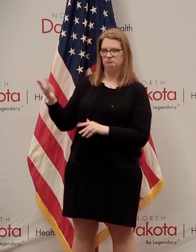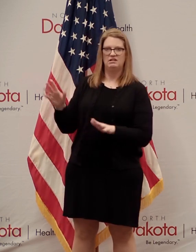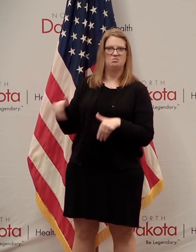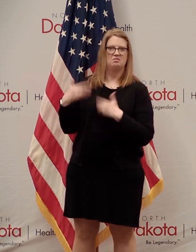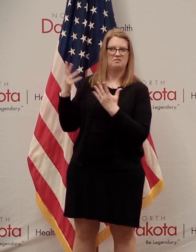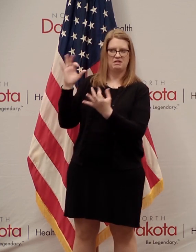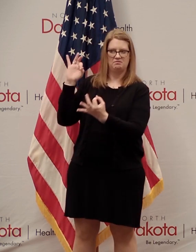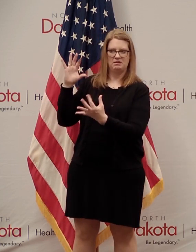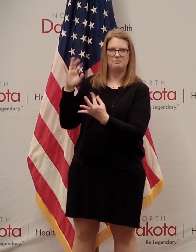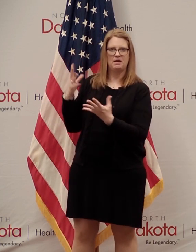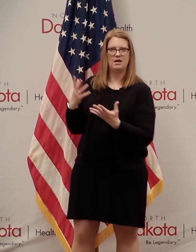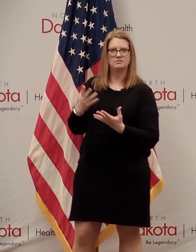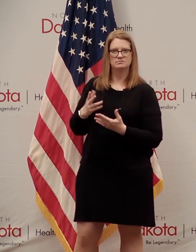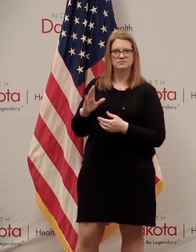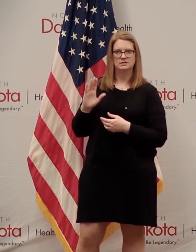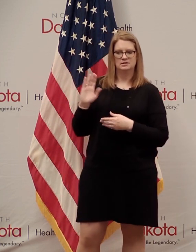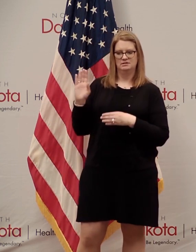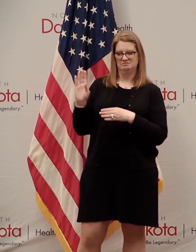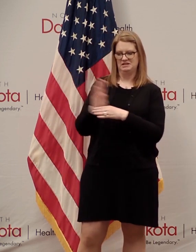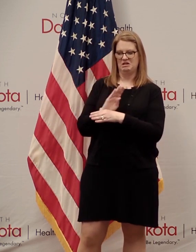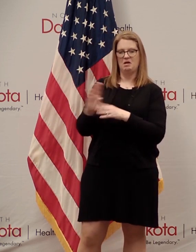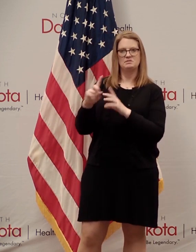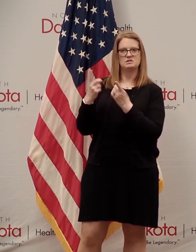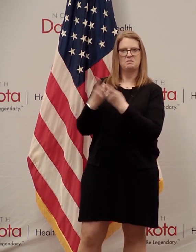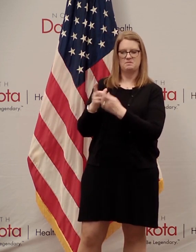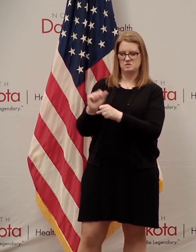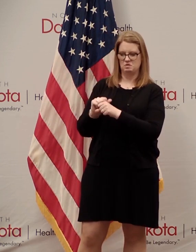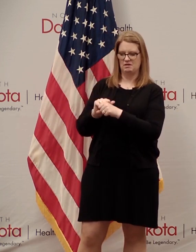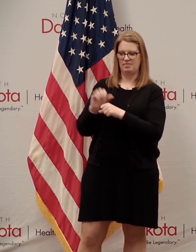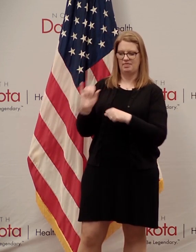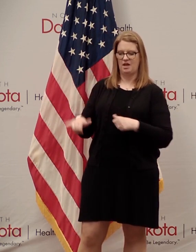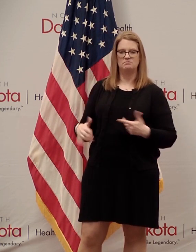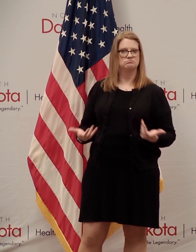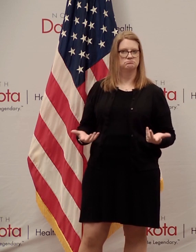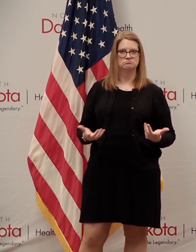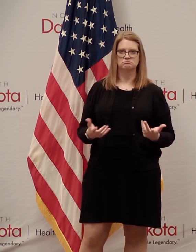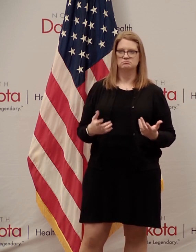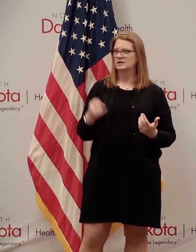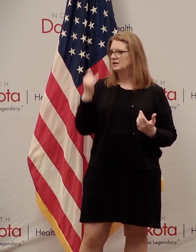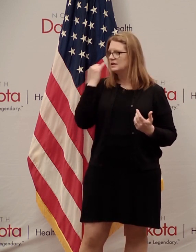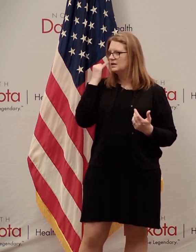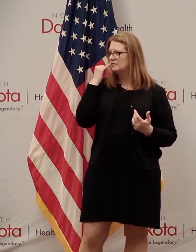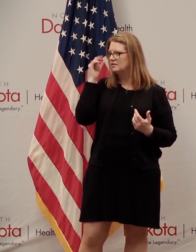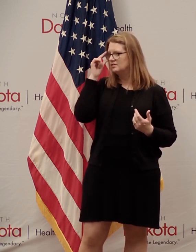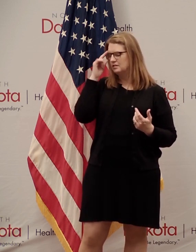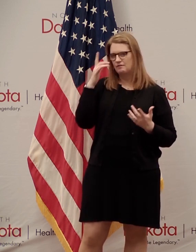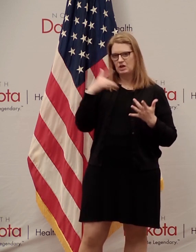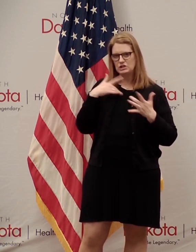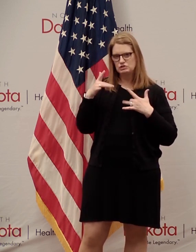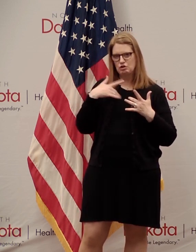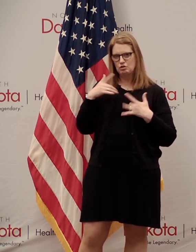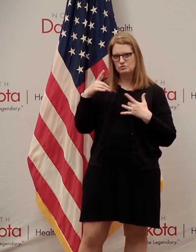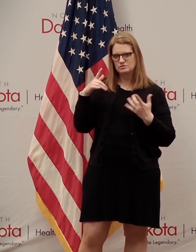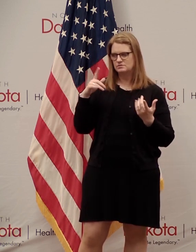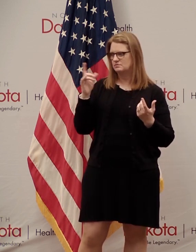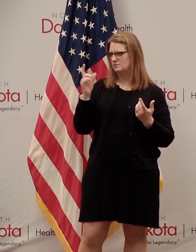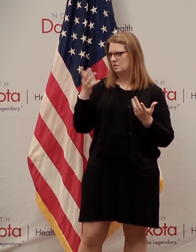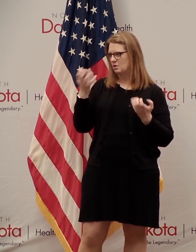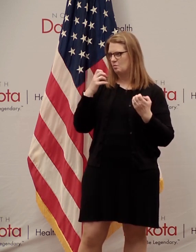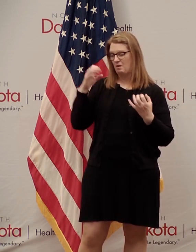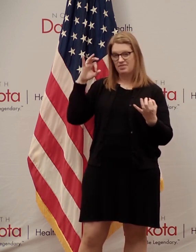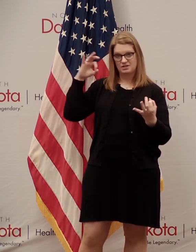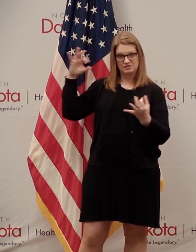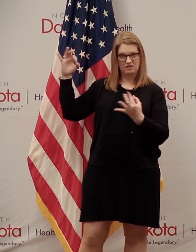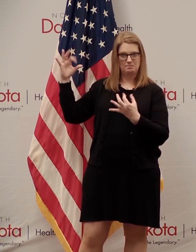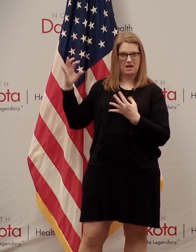part of the work that the team is doing at Commerce, and so we're all ears if people have got concerns. We want to hear those, and we want to